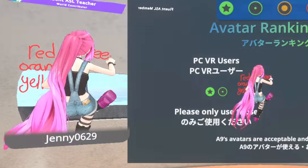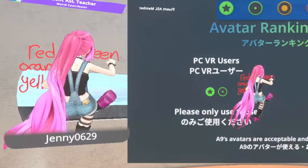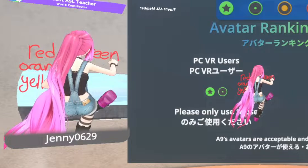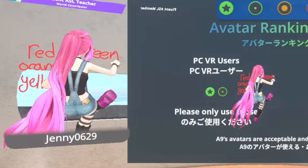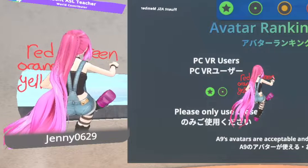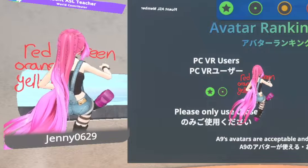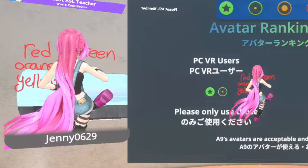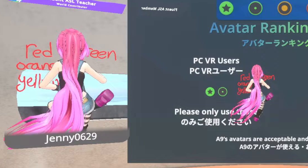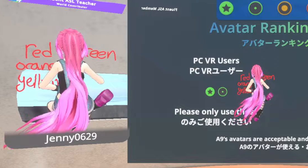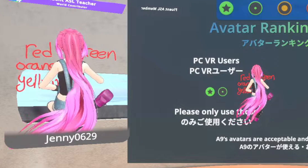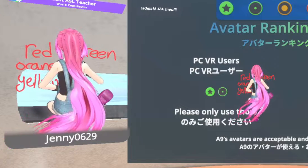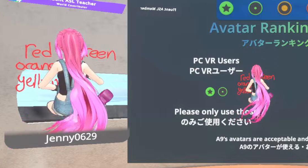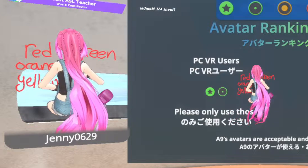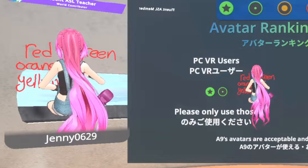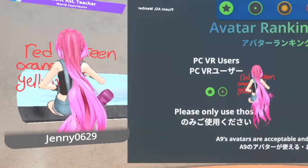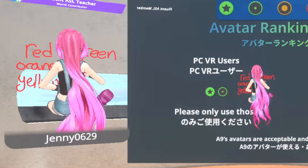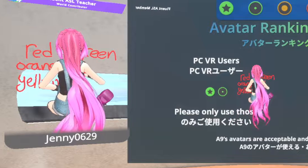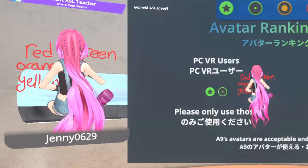green,